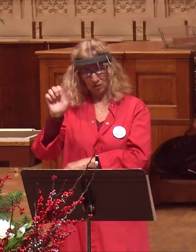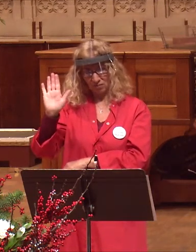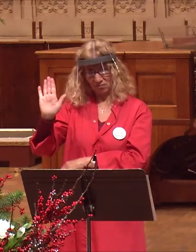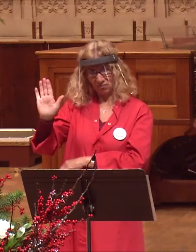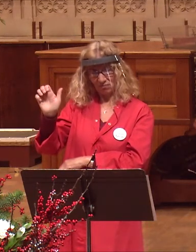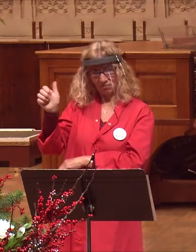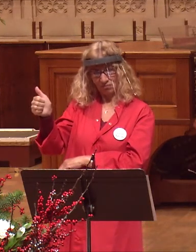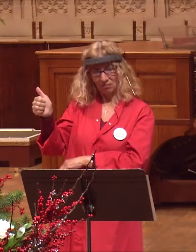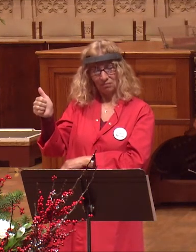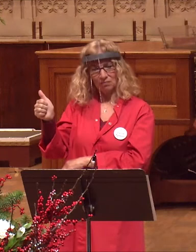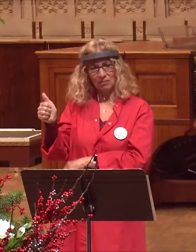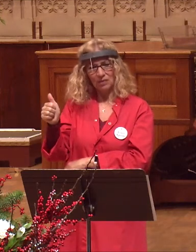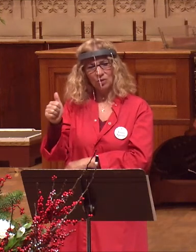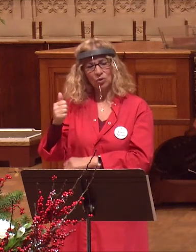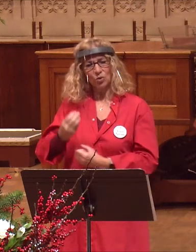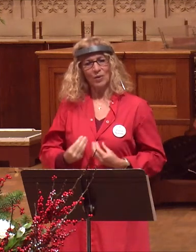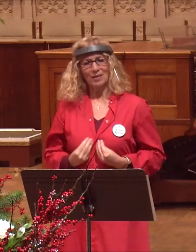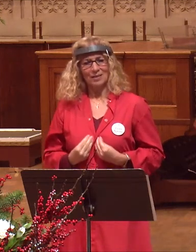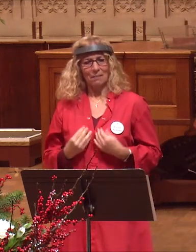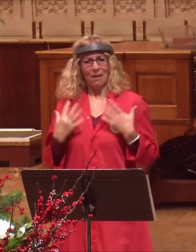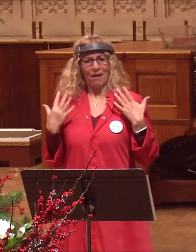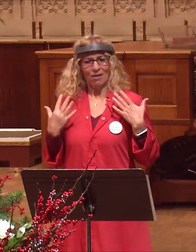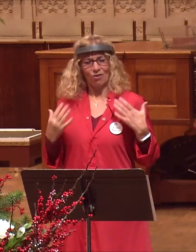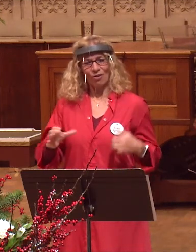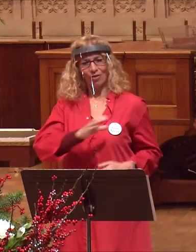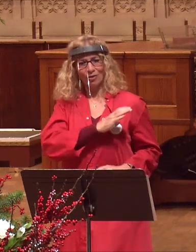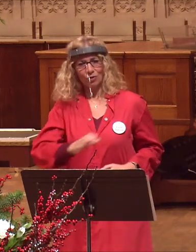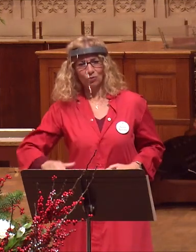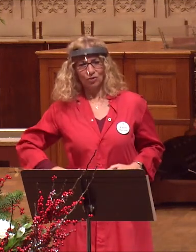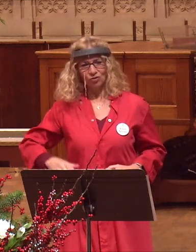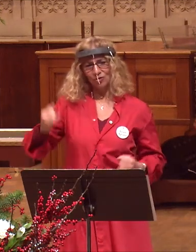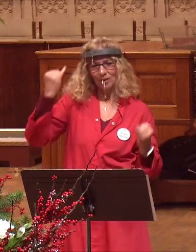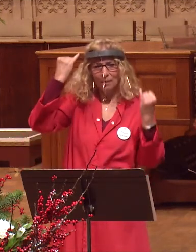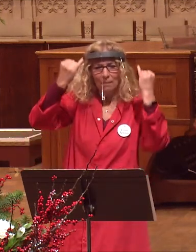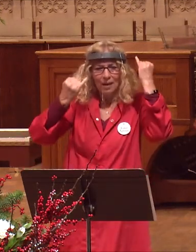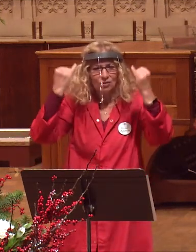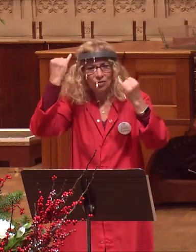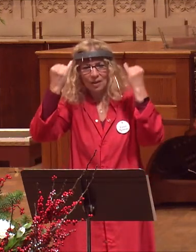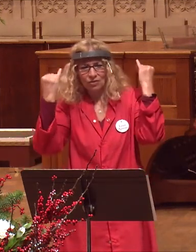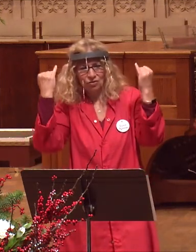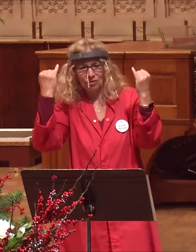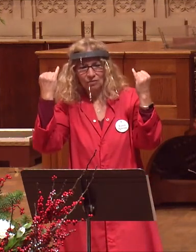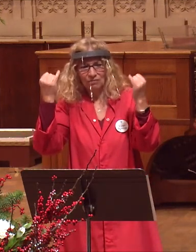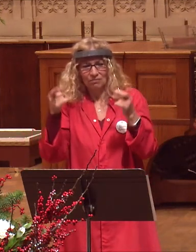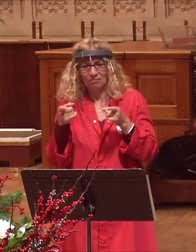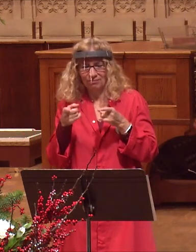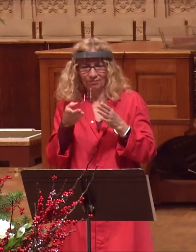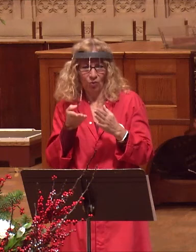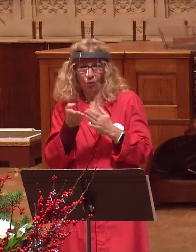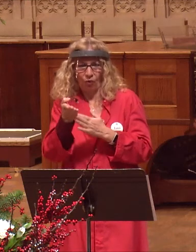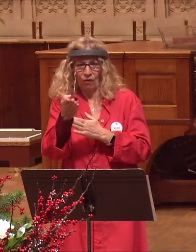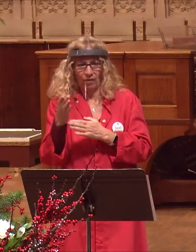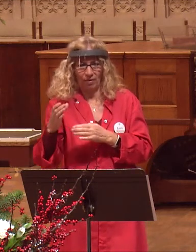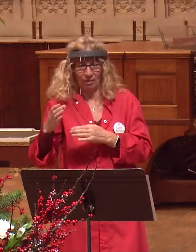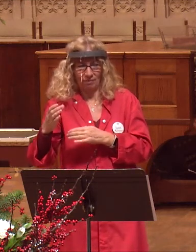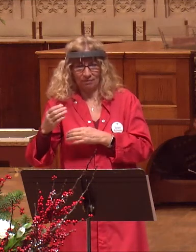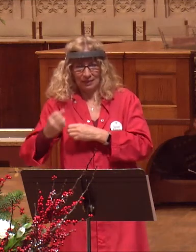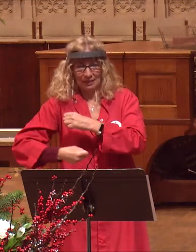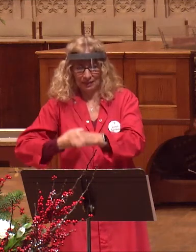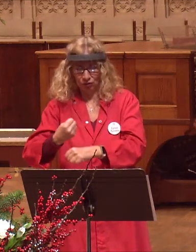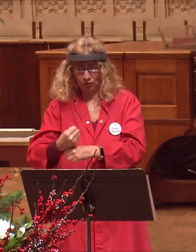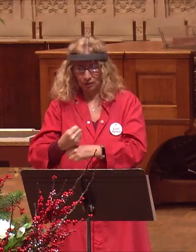to inspire the Christian imagination over the centuries. Este